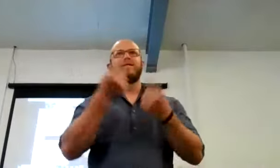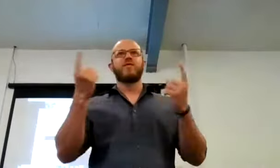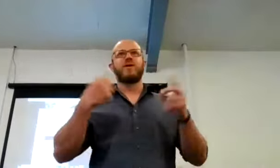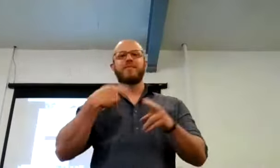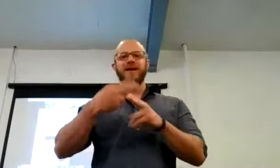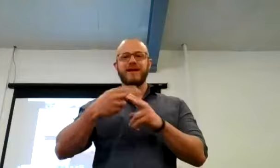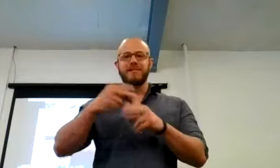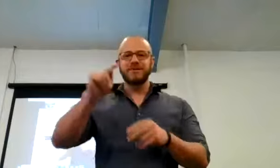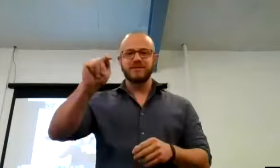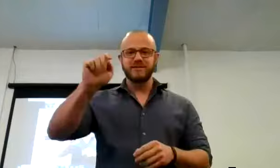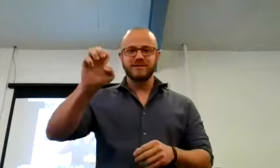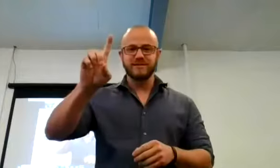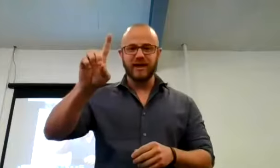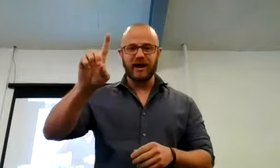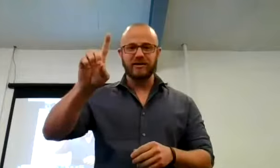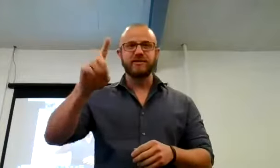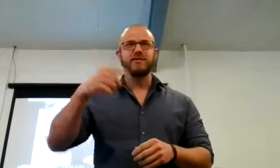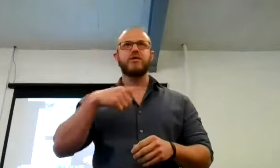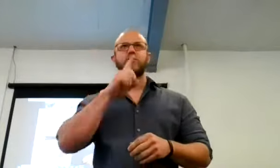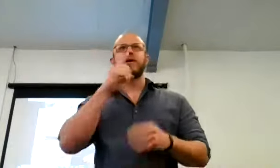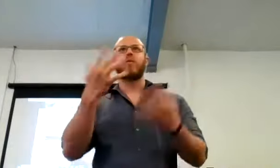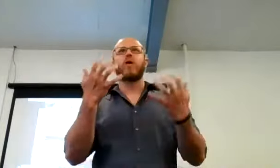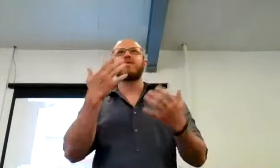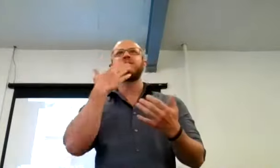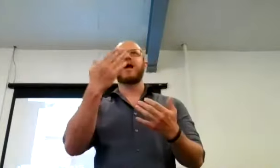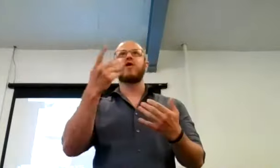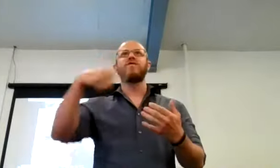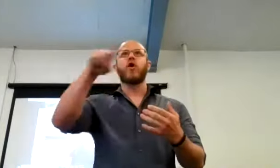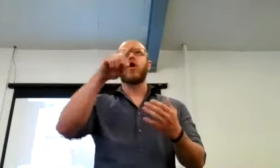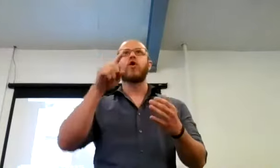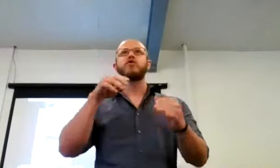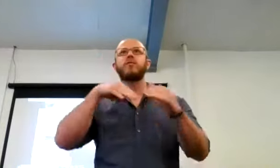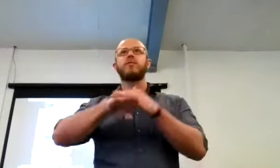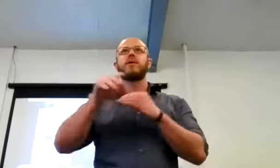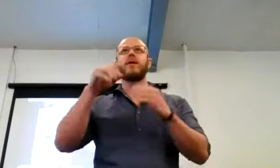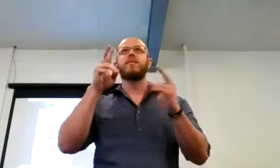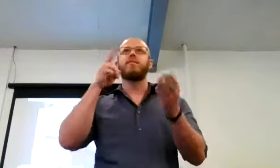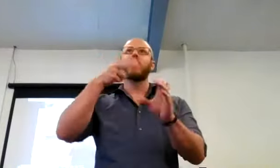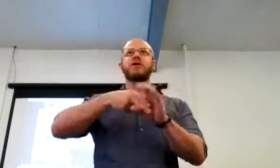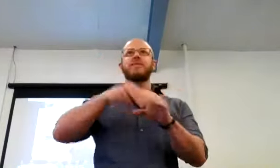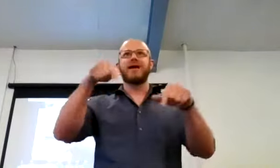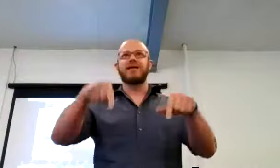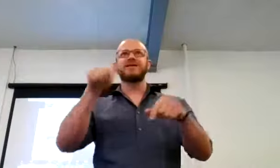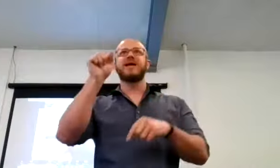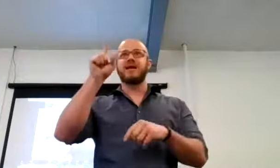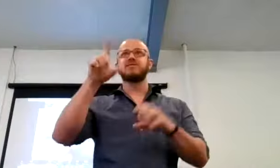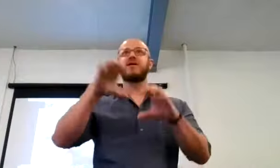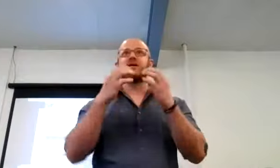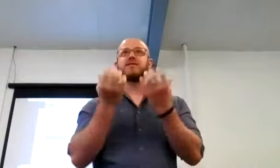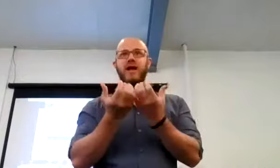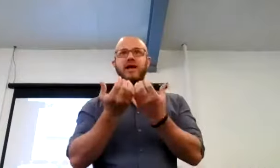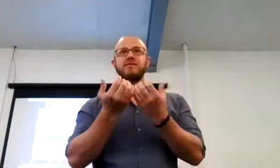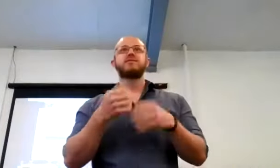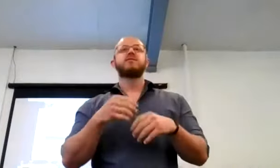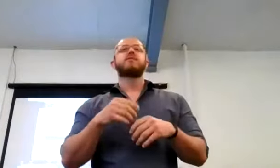Hello, everyone. Hi, my name is Ted. And I want to be able to thank you all for coming in and joining this meeting today with the